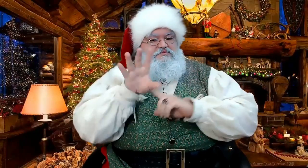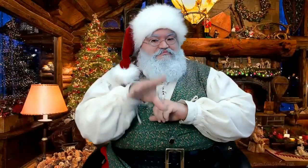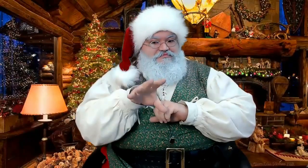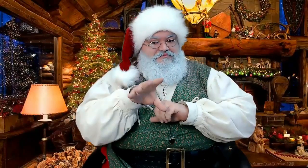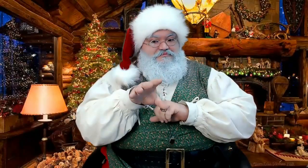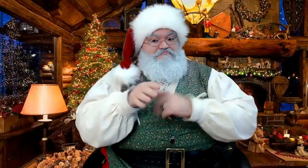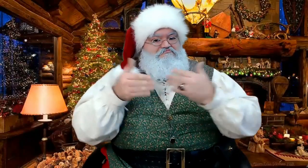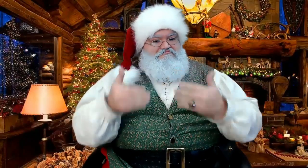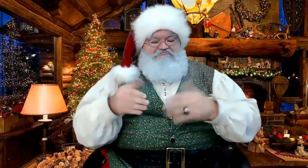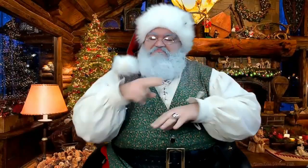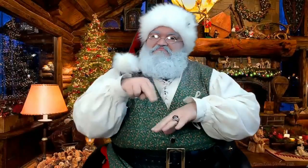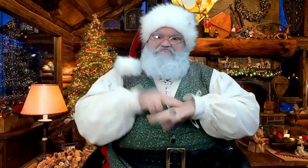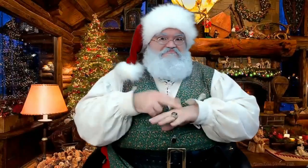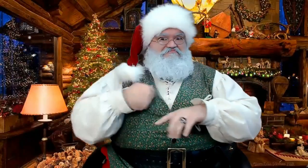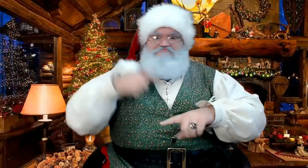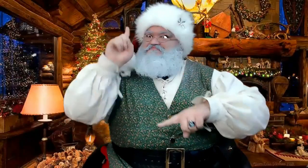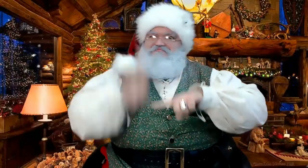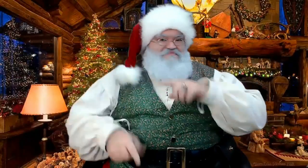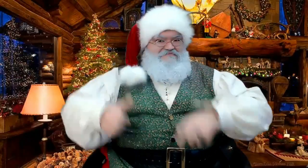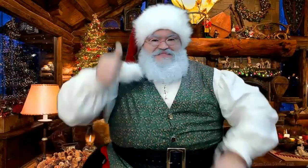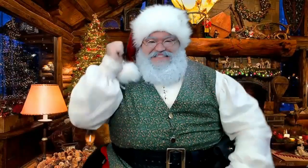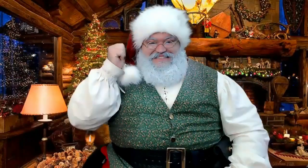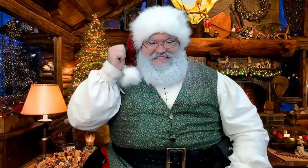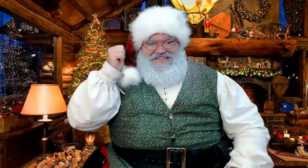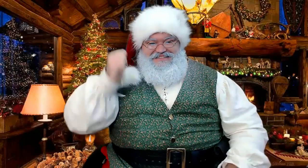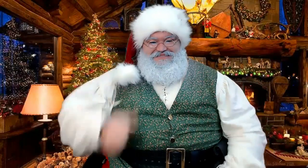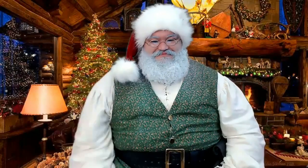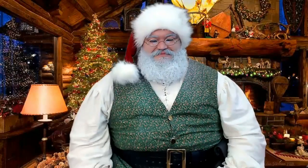They wanted me to send you a video. Of course, I couldn't refuse.